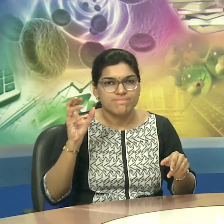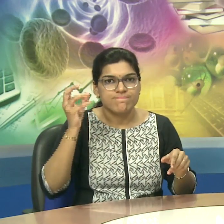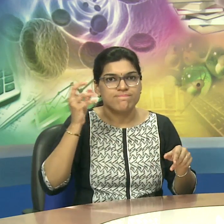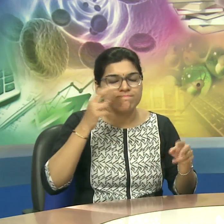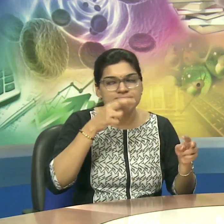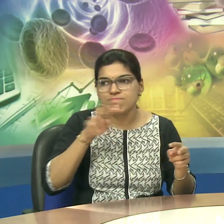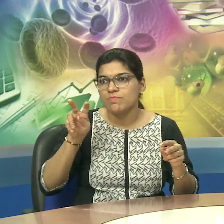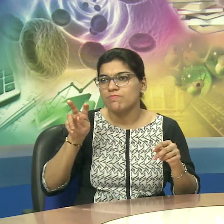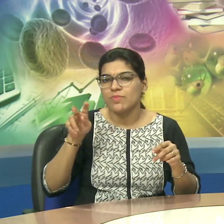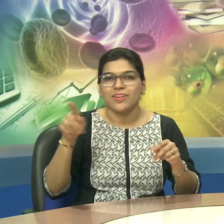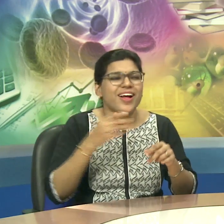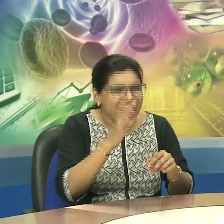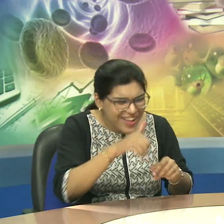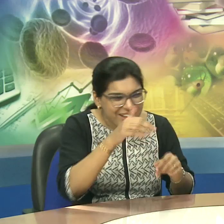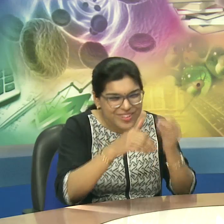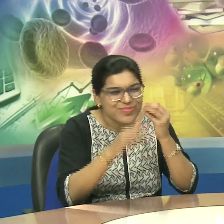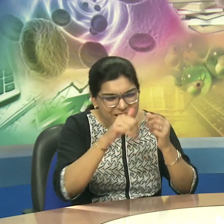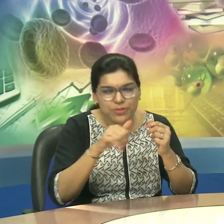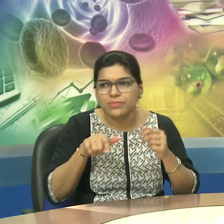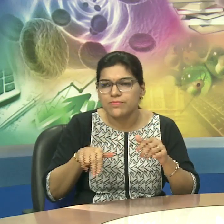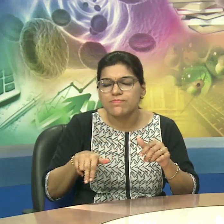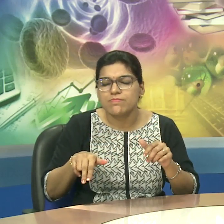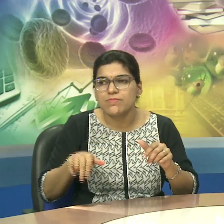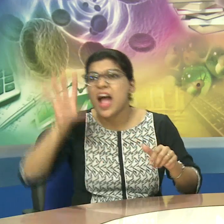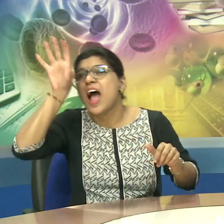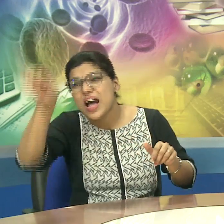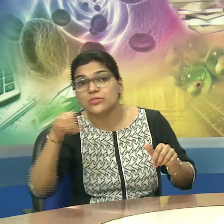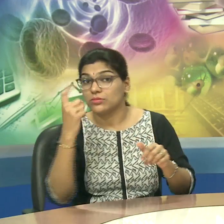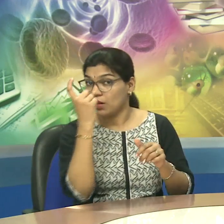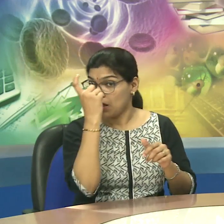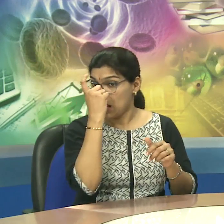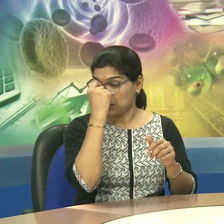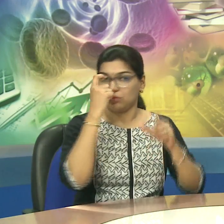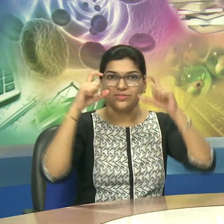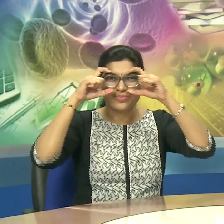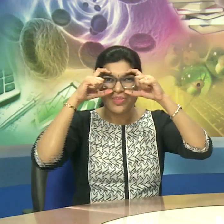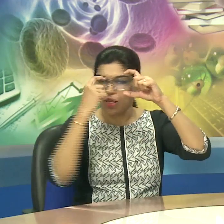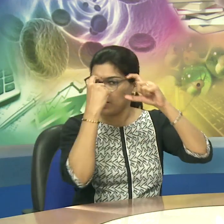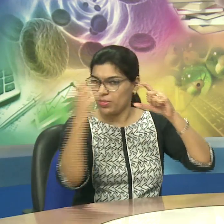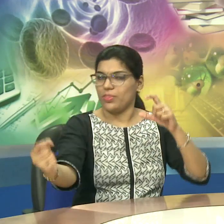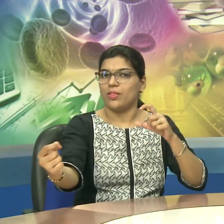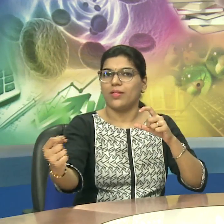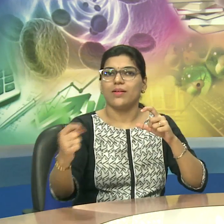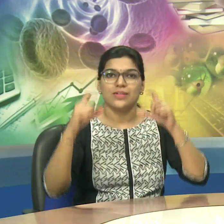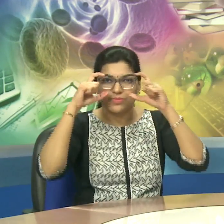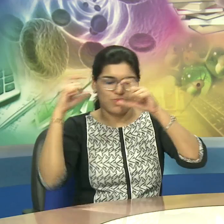And at one time, the parrot lunged forward without warning and knocked